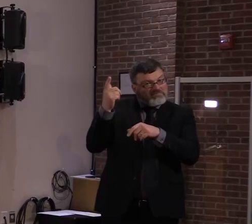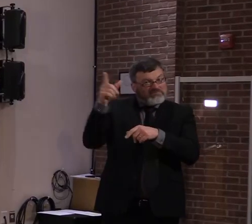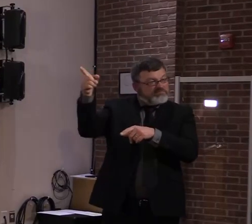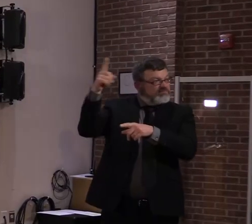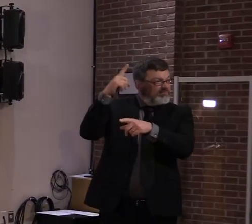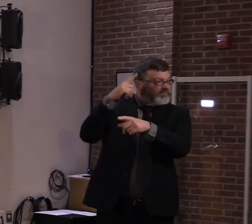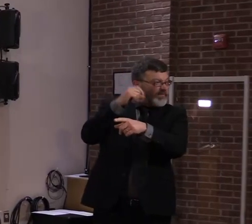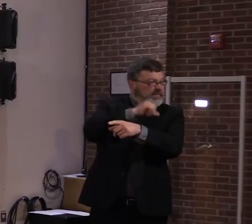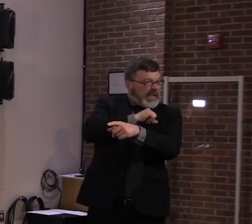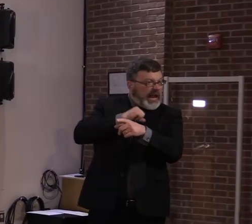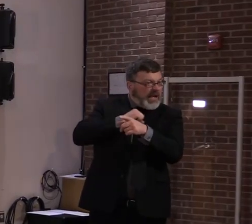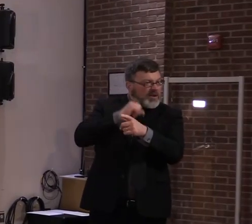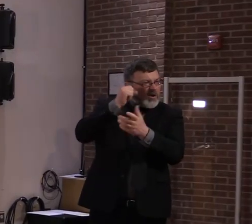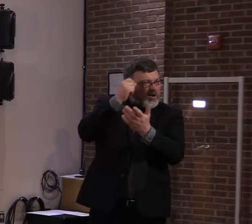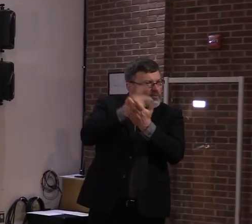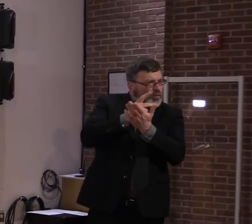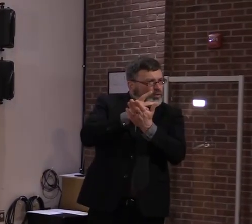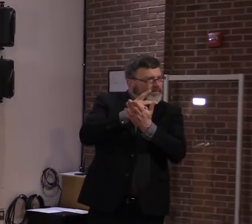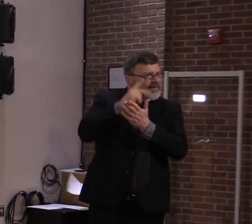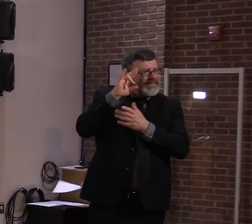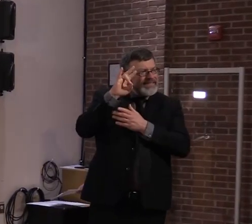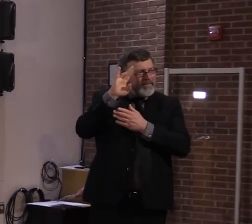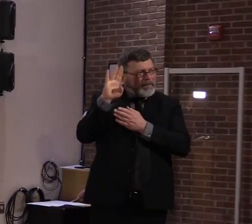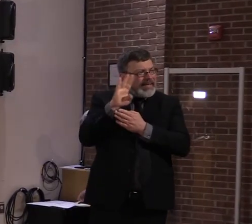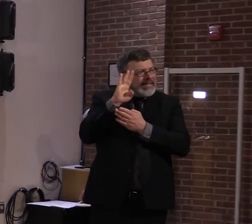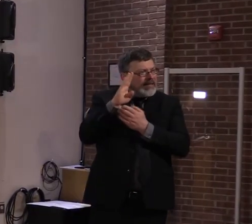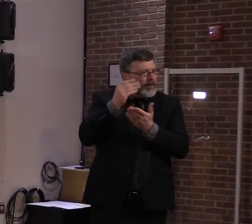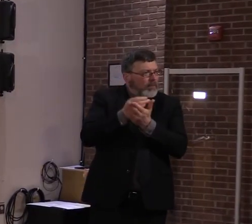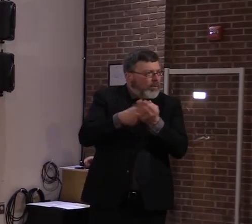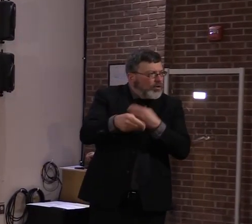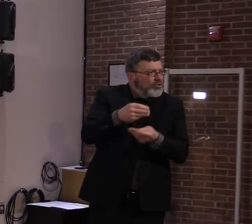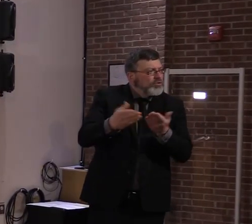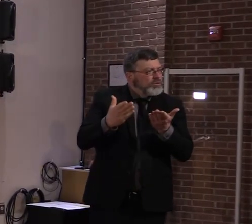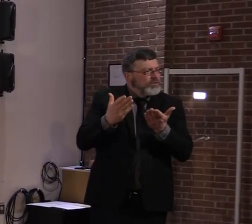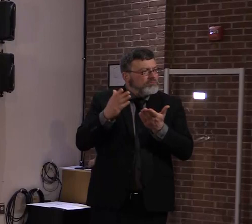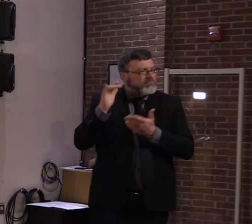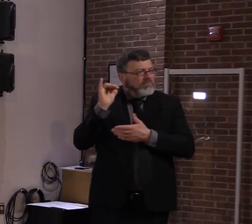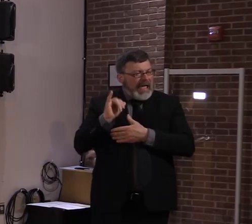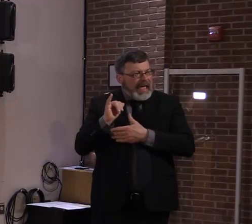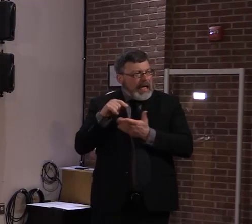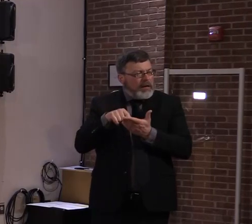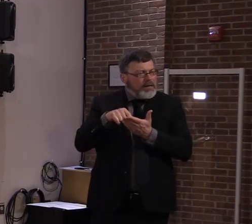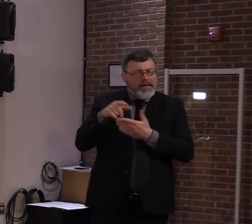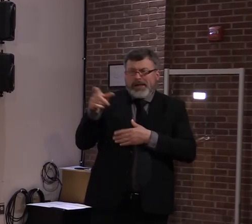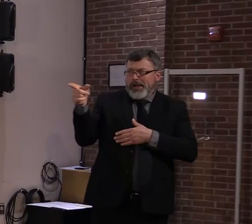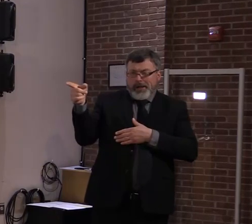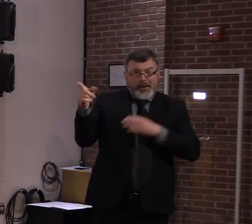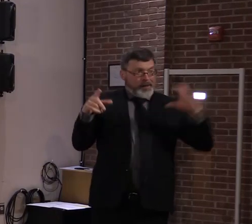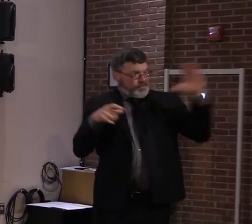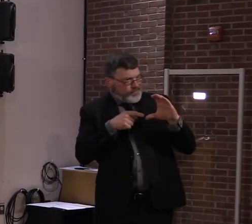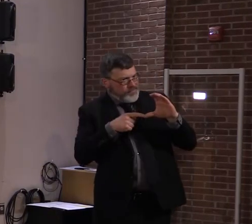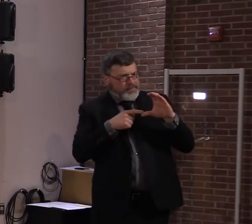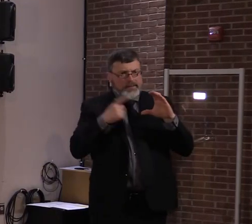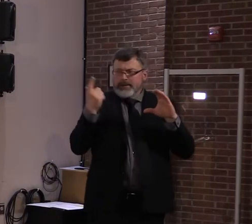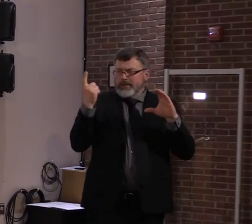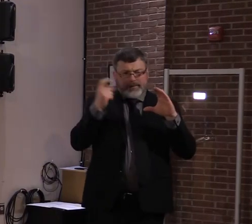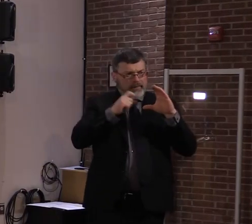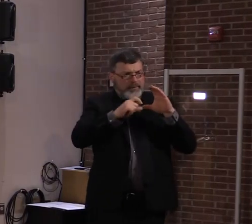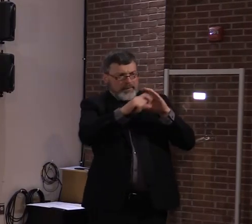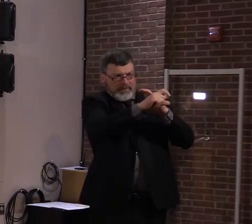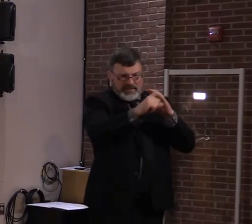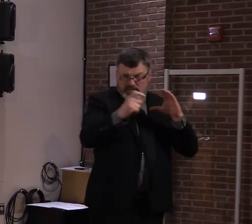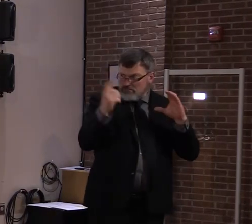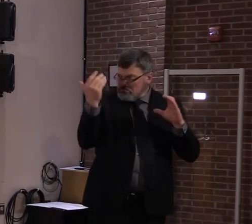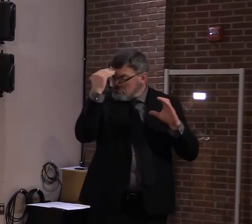On the surface level, I mean, what do you make of it and sort of how some of the money is spent and where it's spent? Well, first of all, I think it went through second reading. I don't think it's been